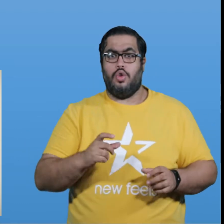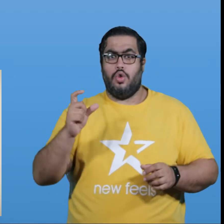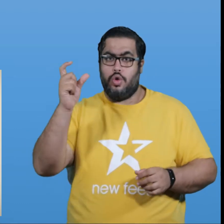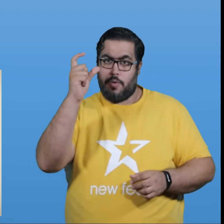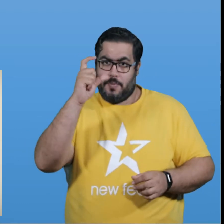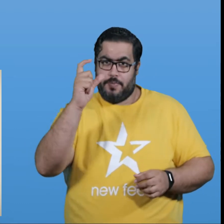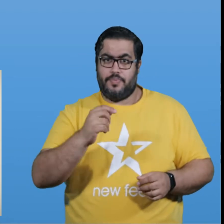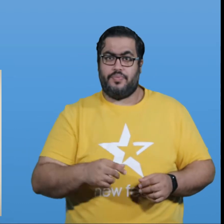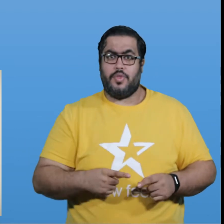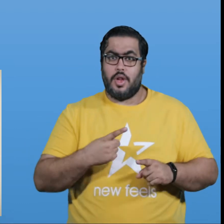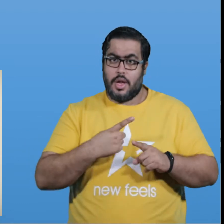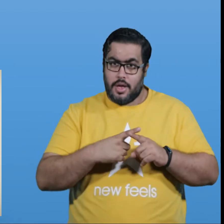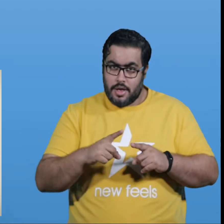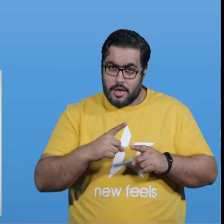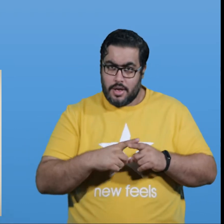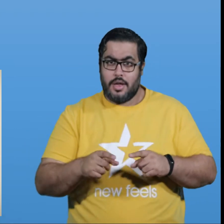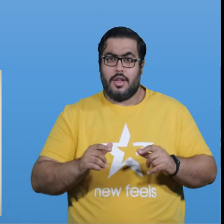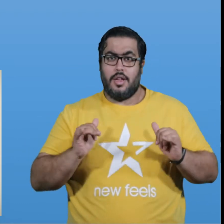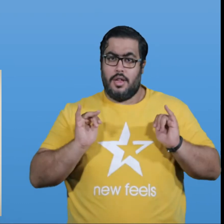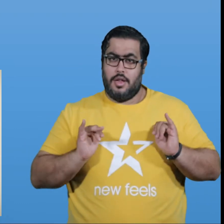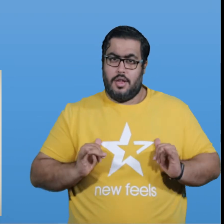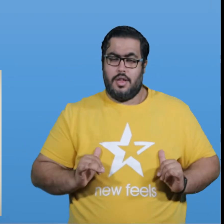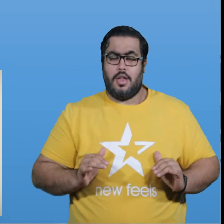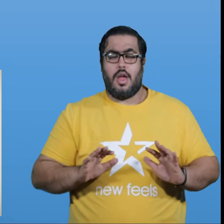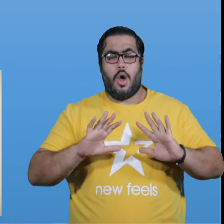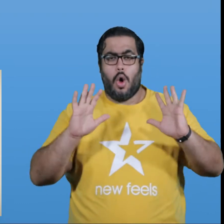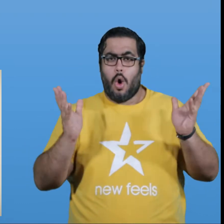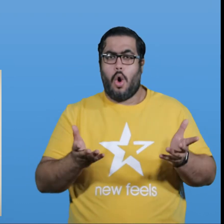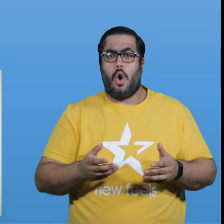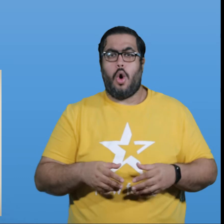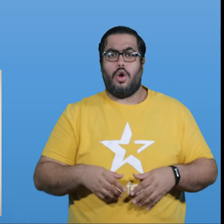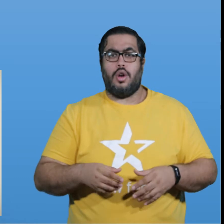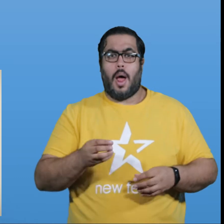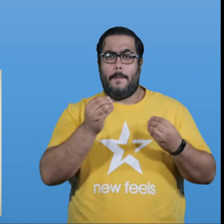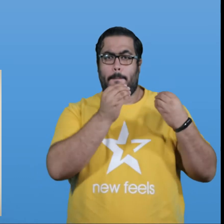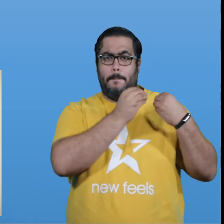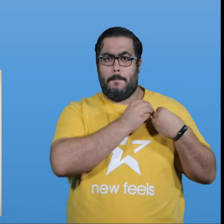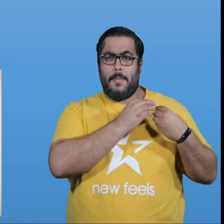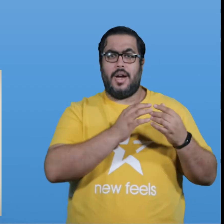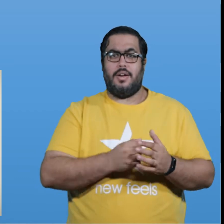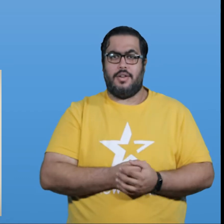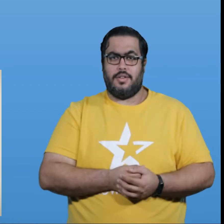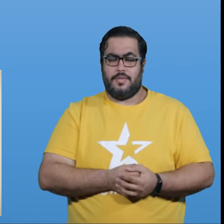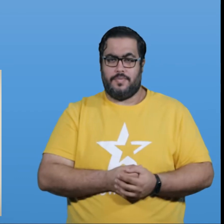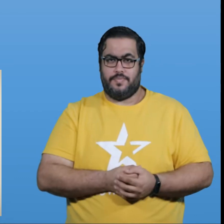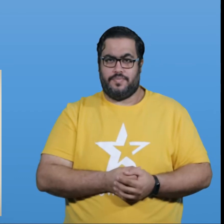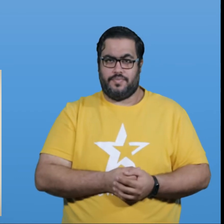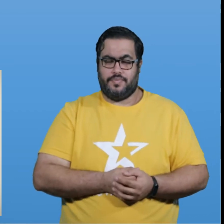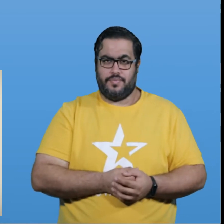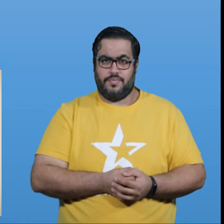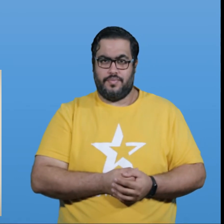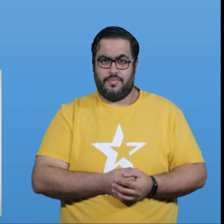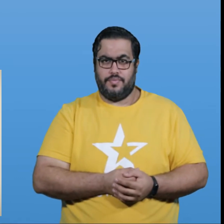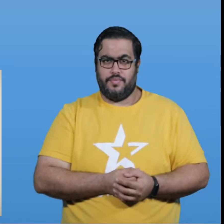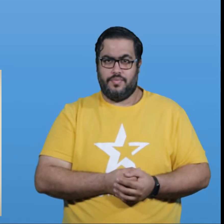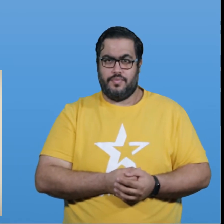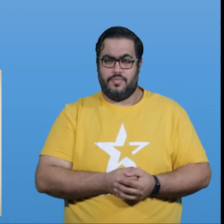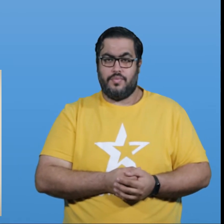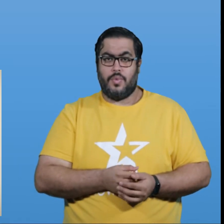summary. So you must know what it could mean by now. Paraphrase is a verb. It means to